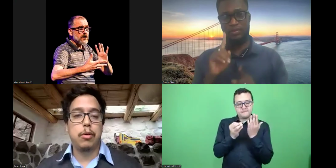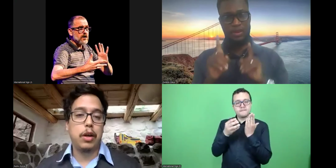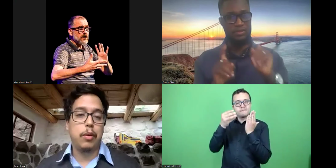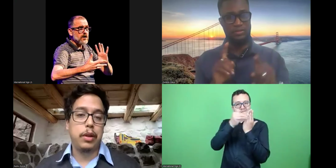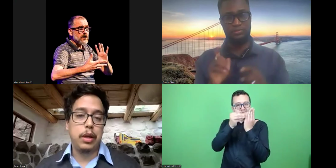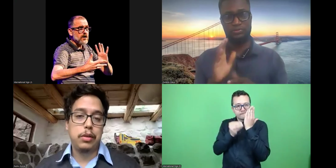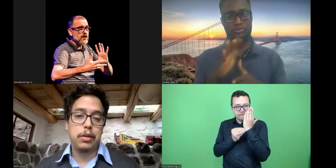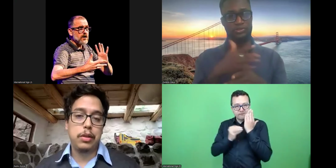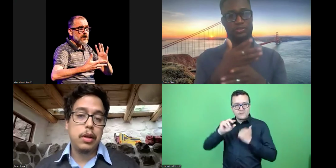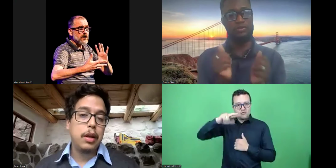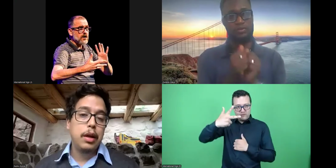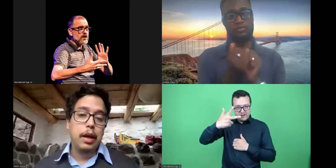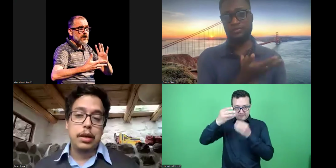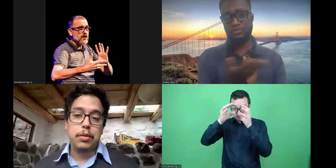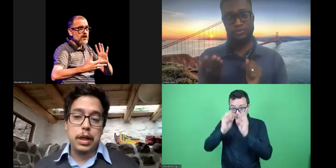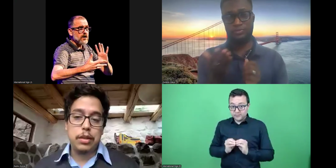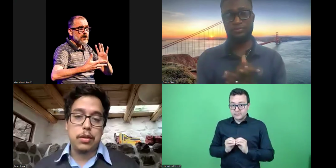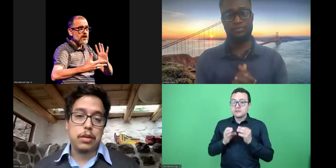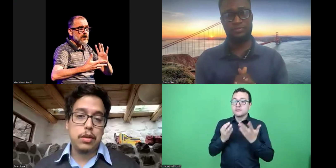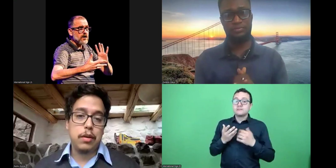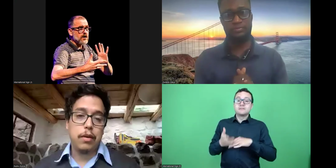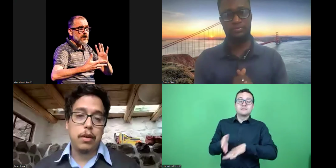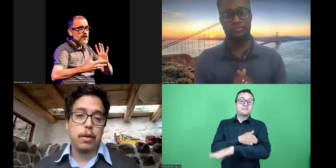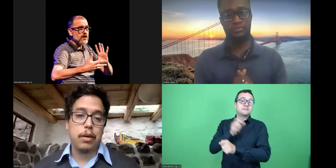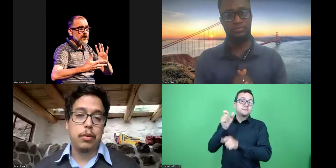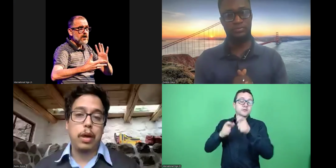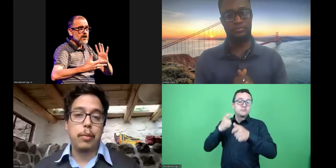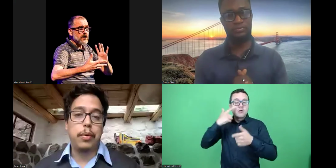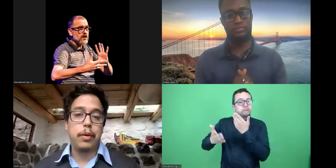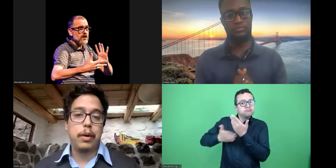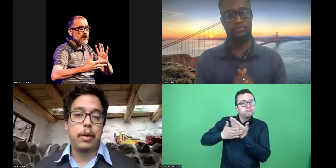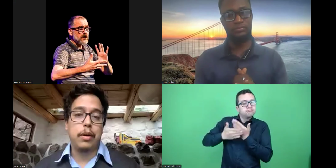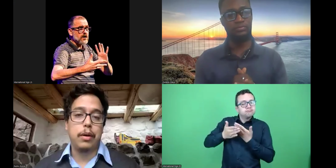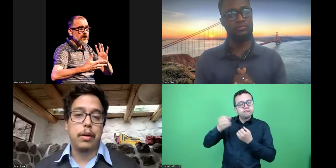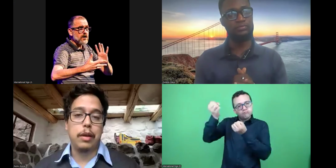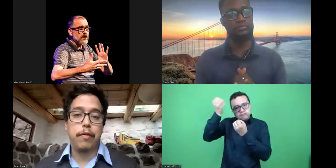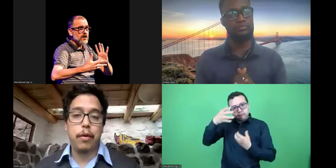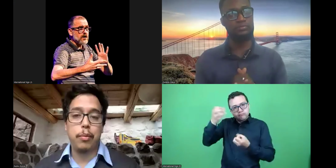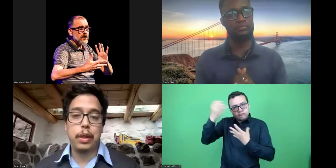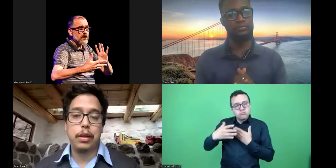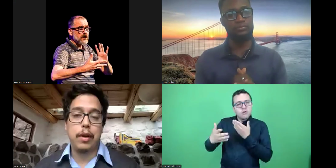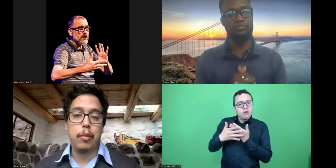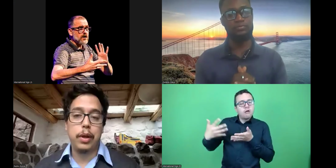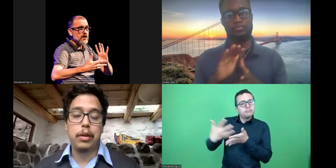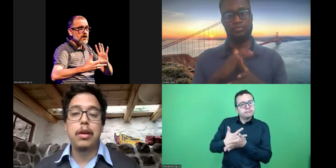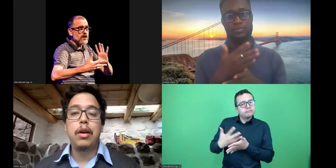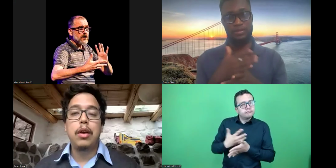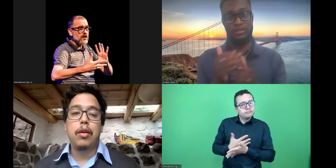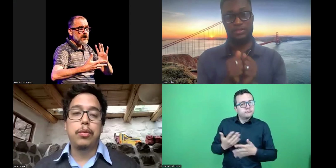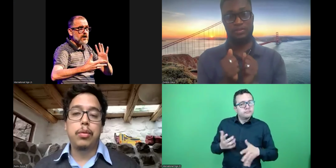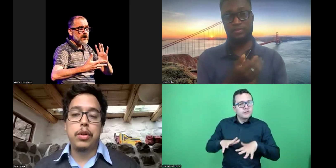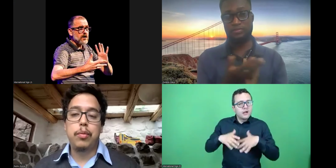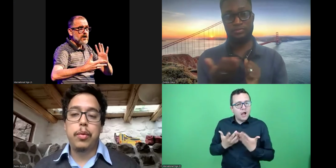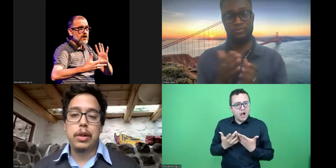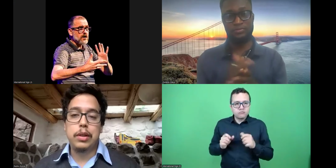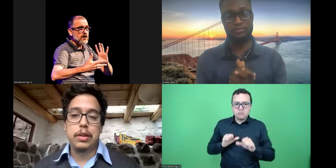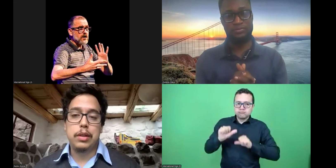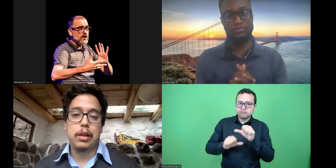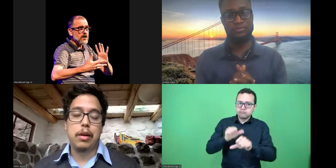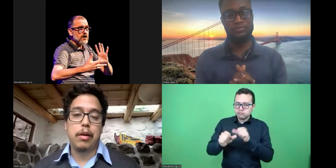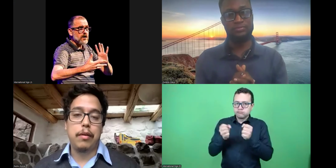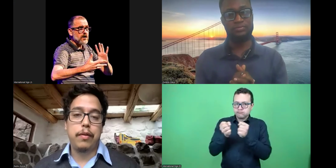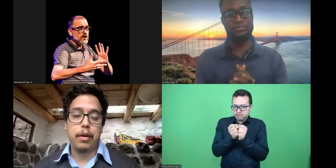us recommendations and suggestions to help inform the development of 2 new